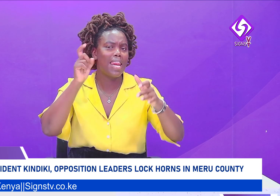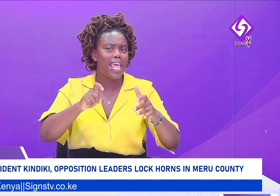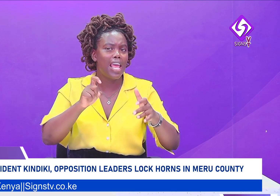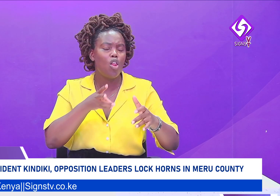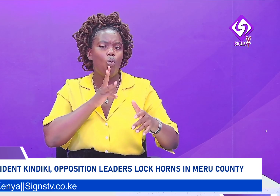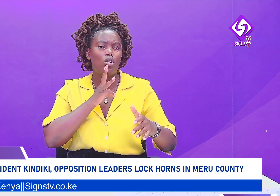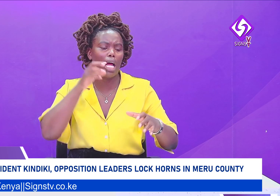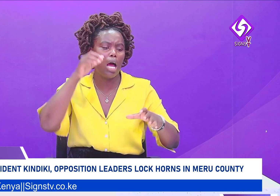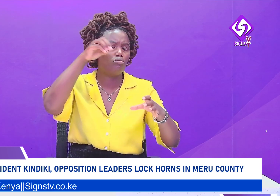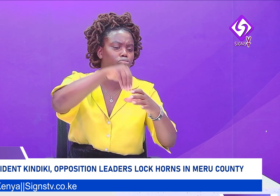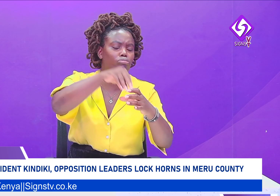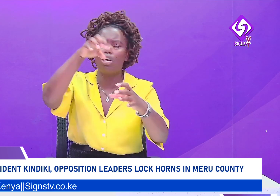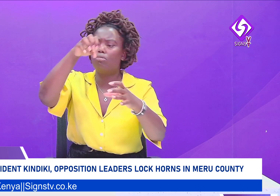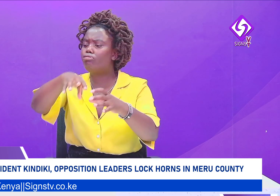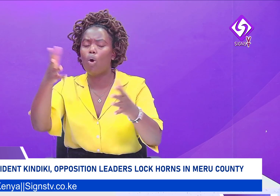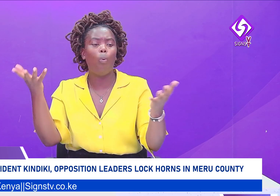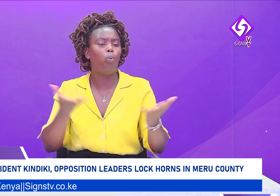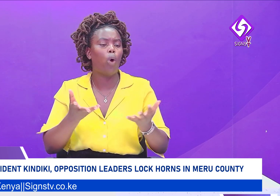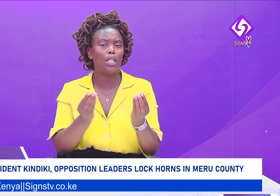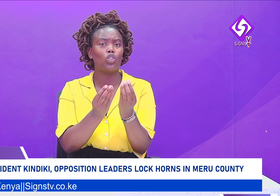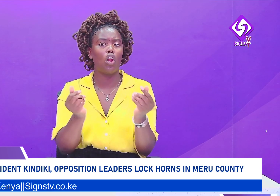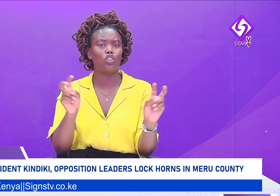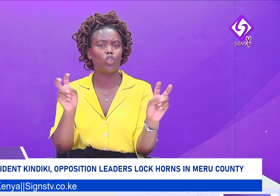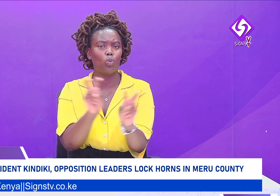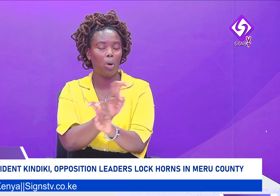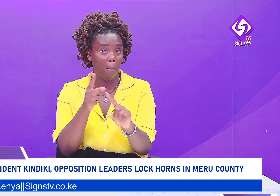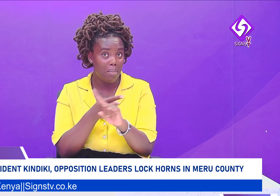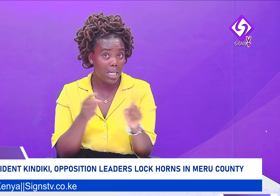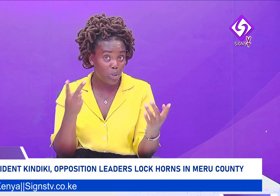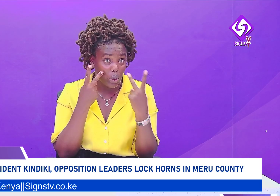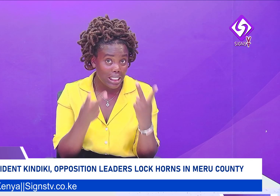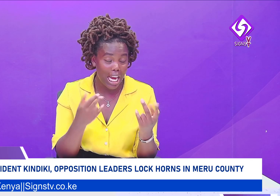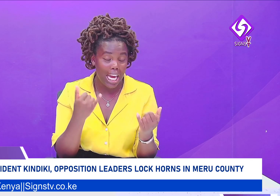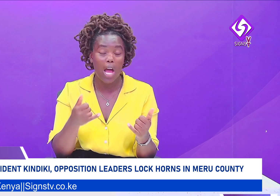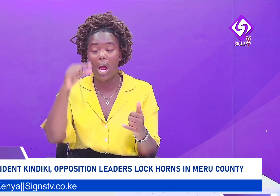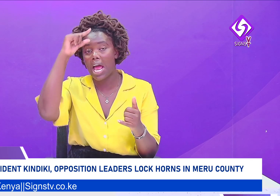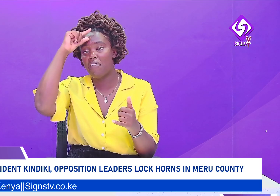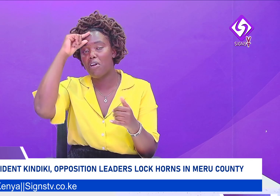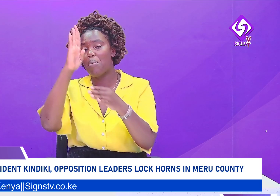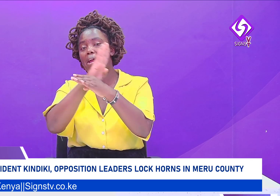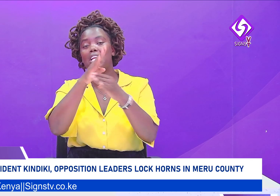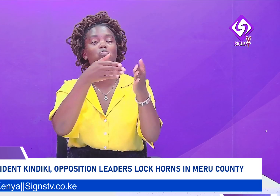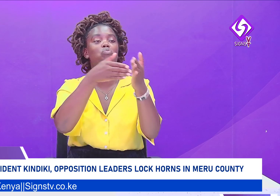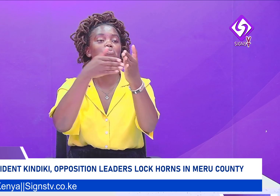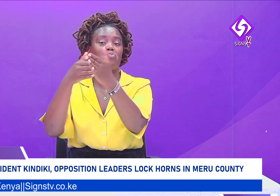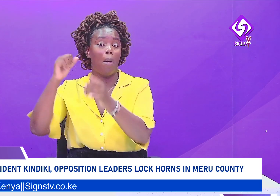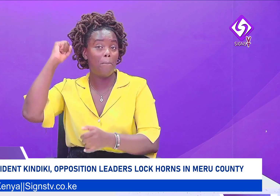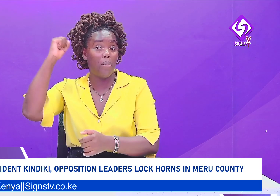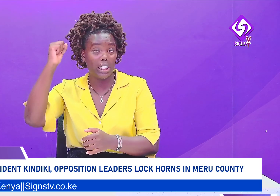the rising waters, we need to try to see how they can sort out that issue of